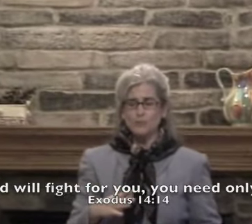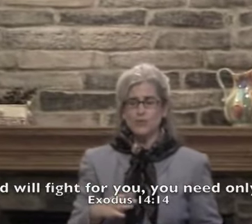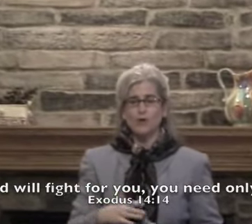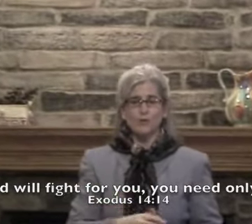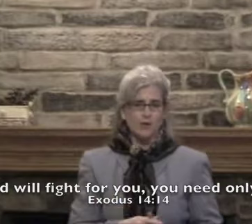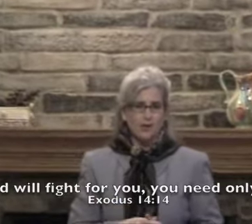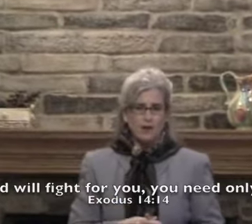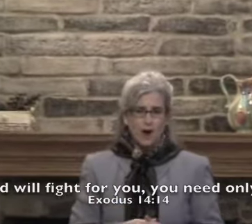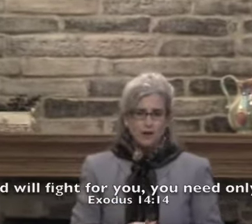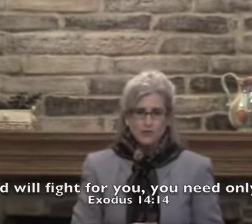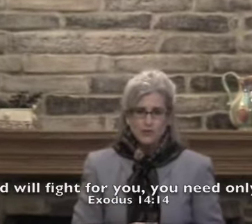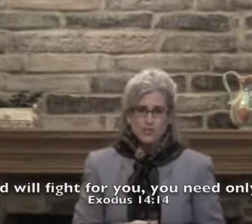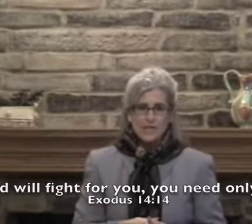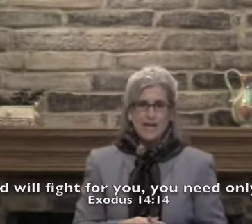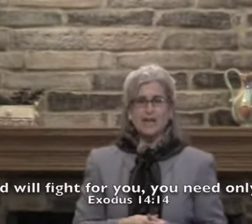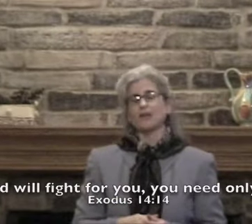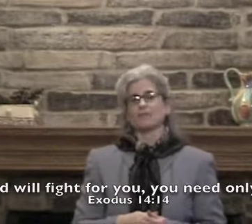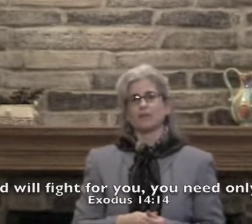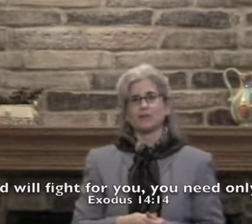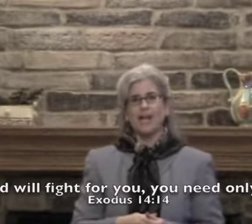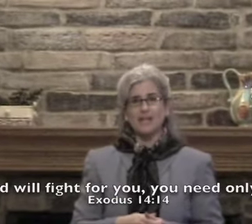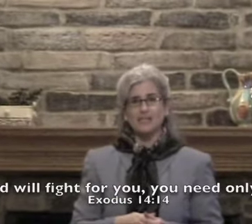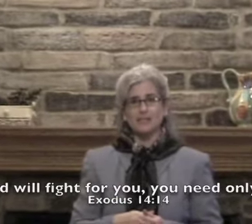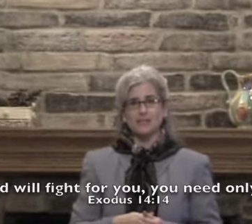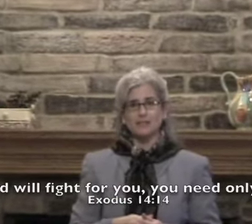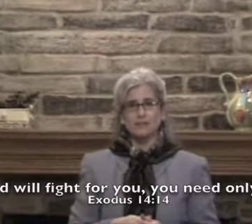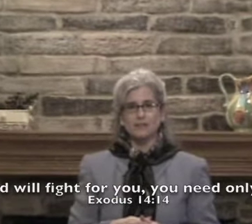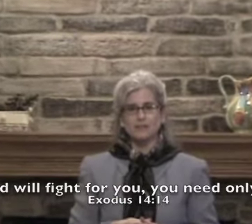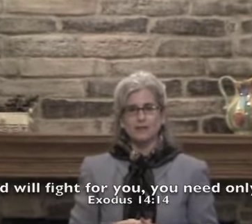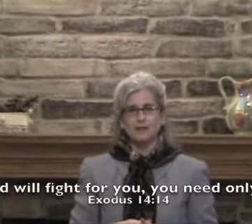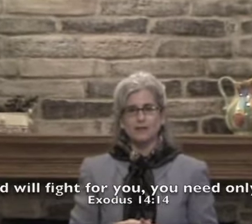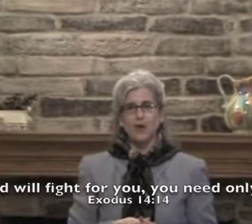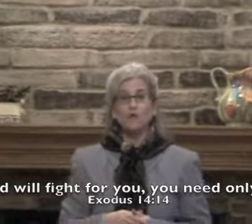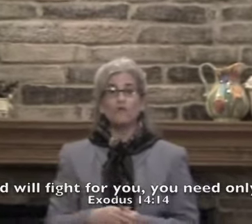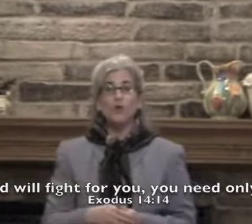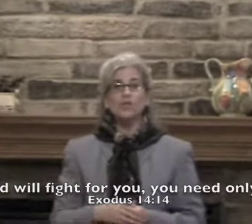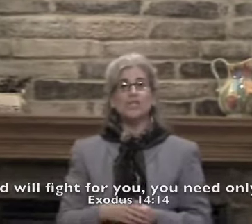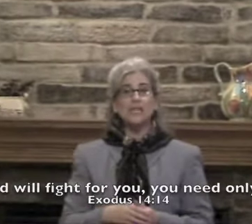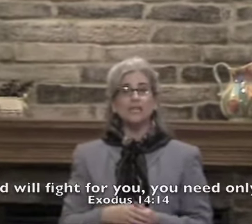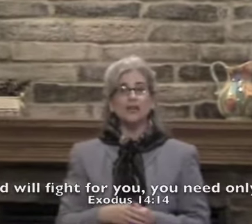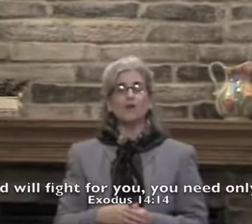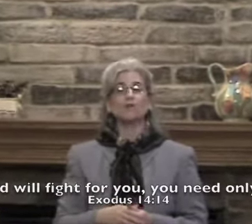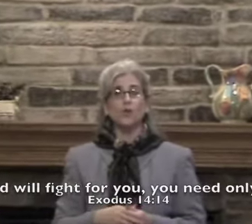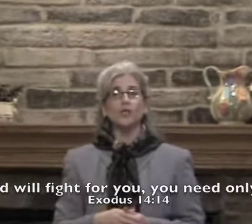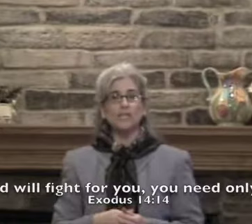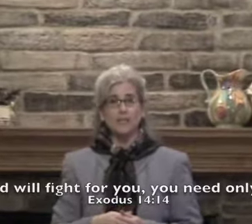hope so. Our verse today, Exodus 14, 14.